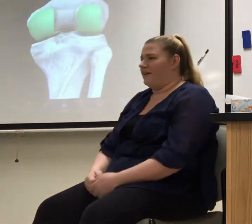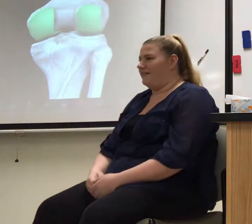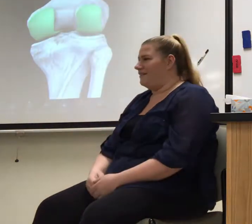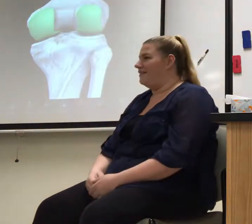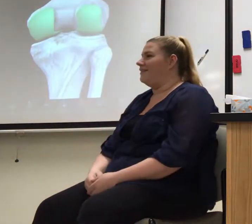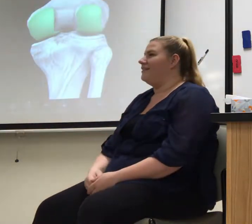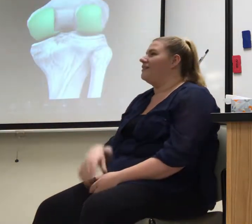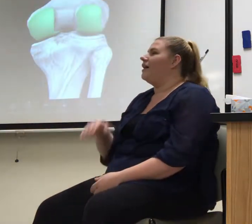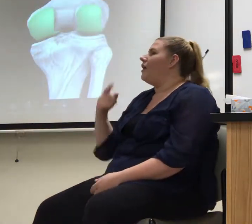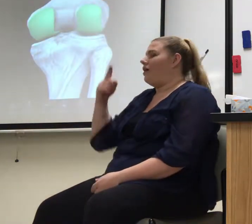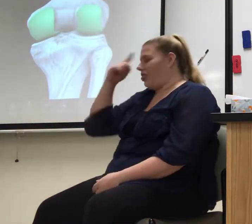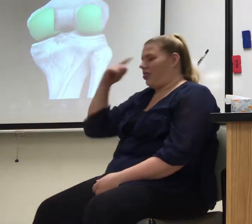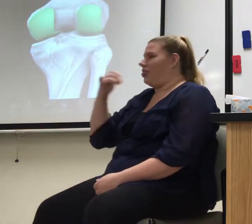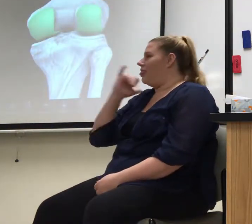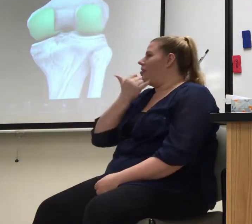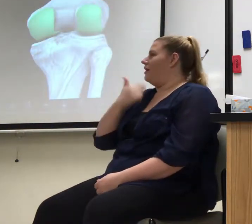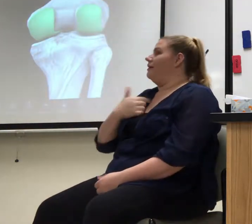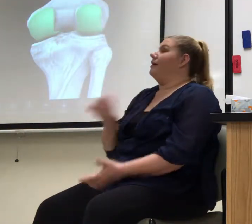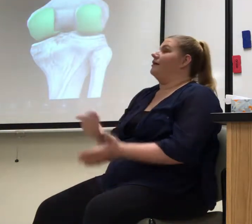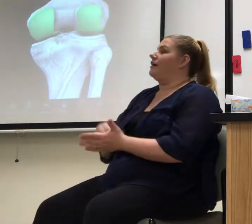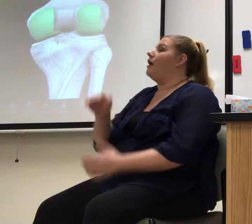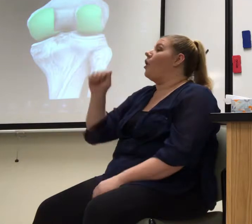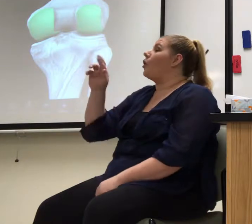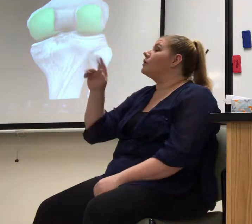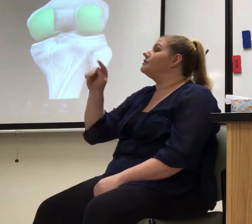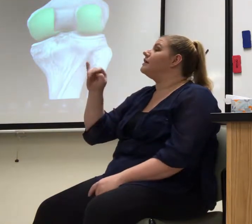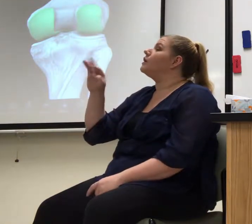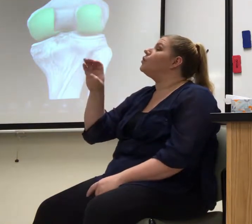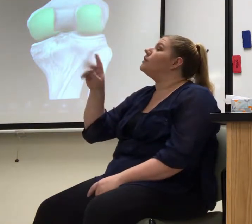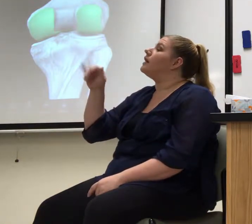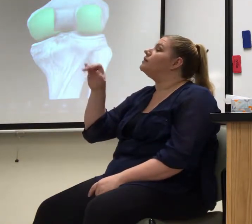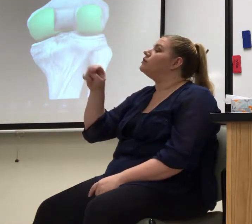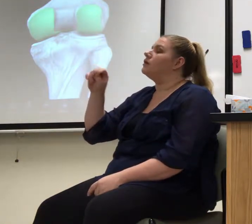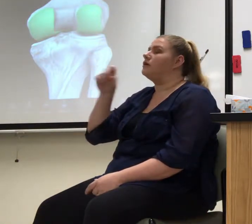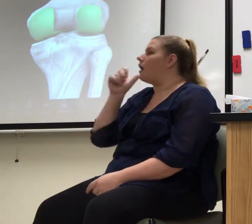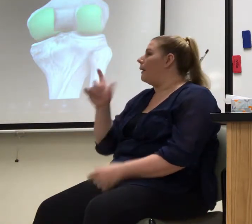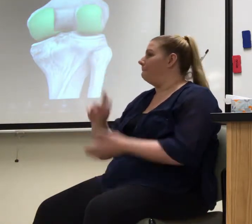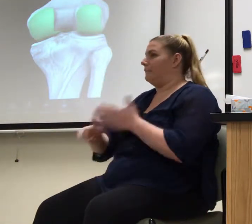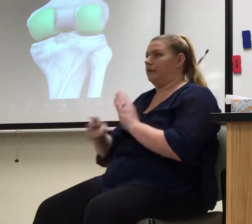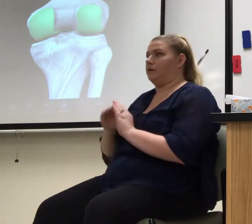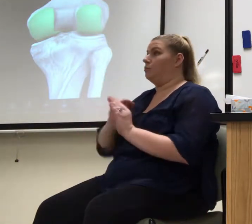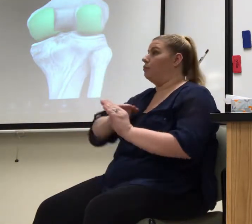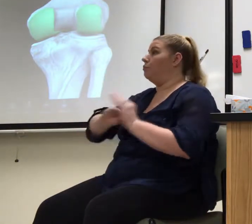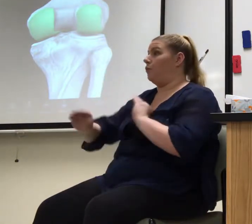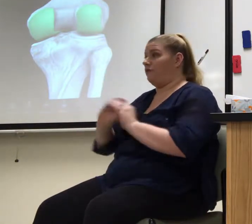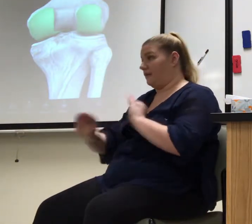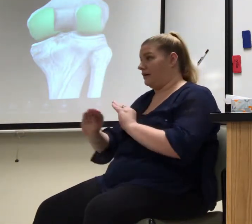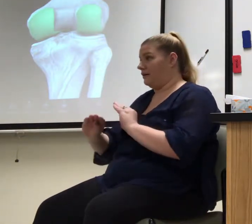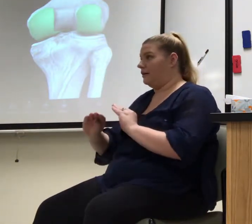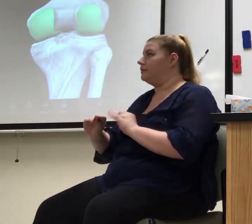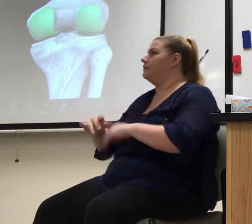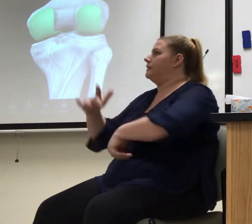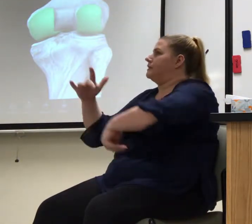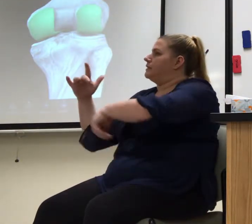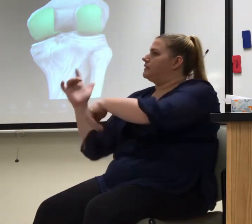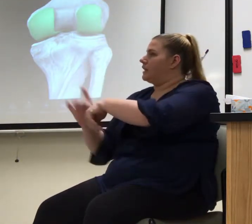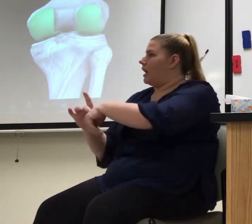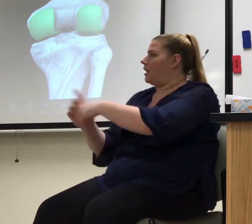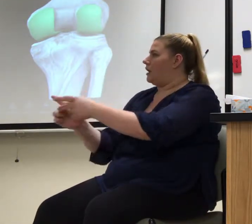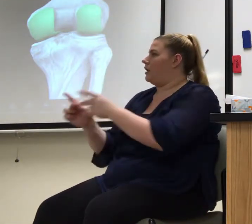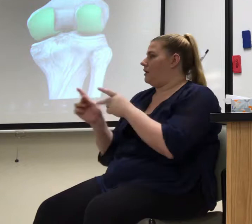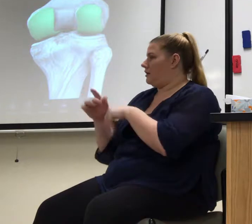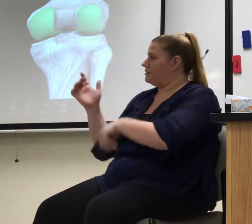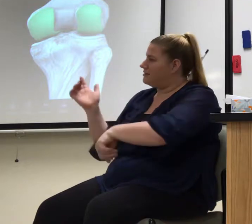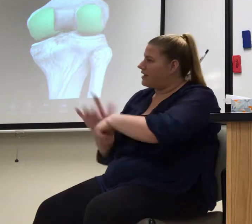tibiofibular joint. Let's call that a third articulation. And the fourth one